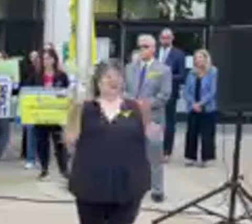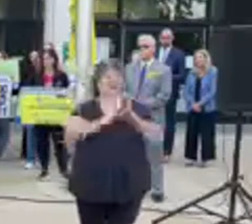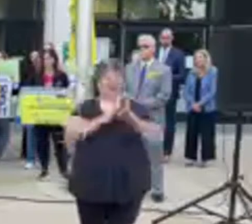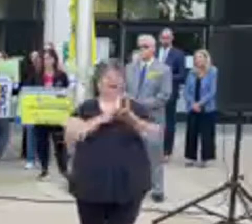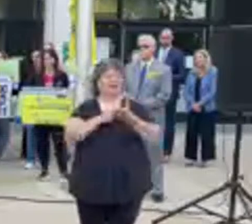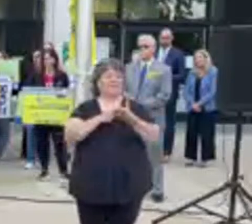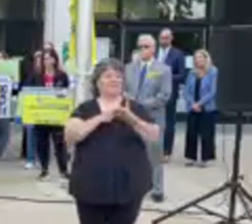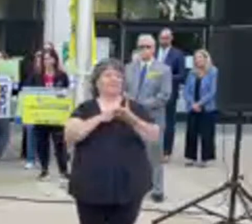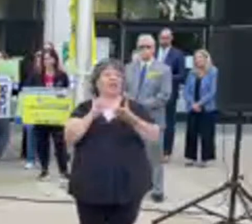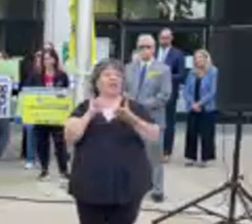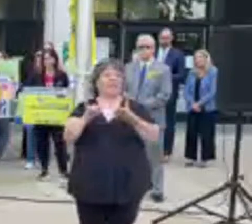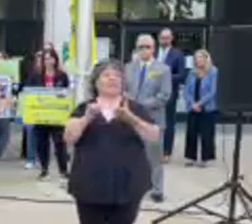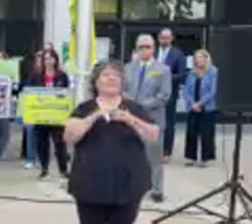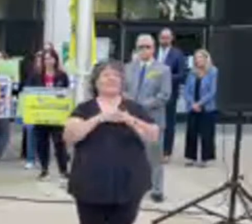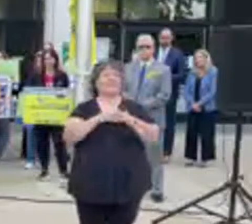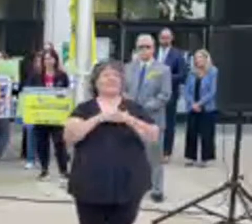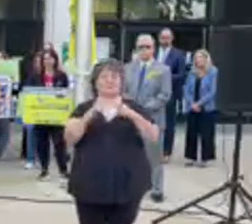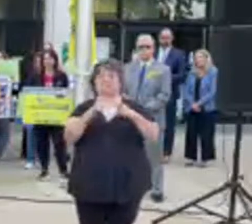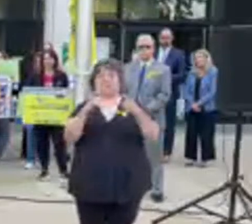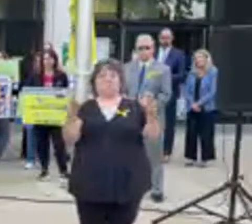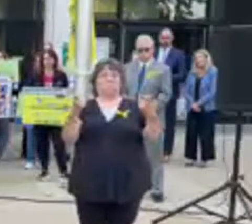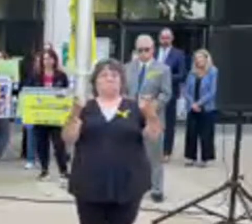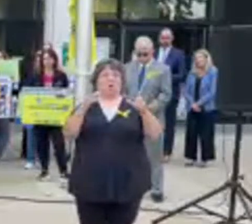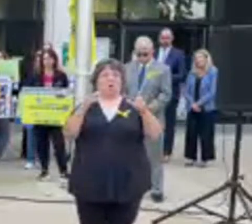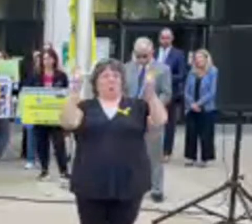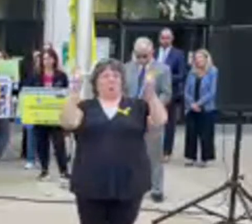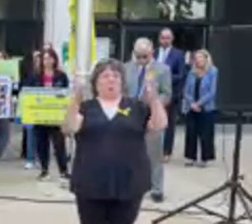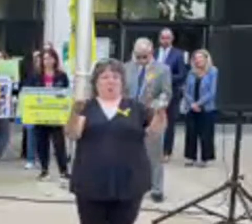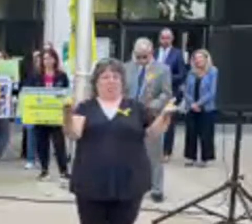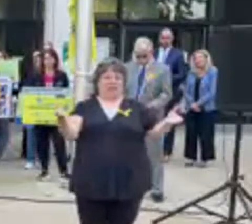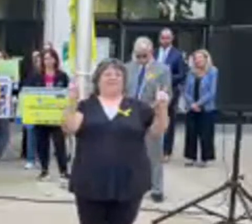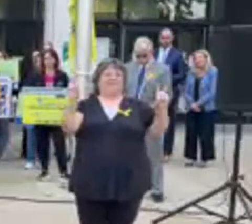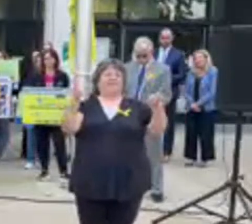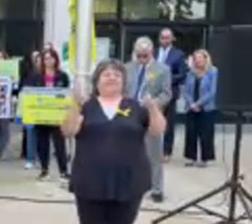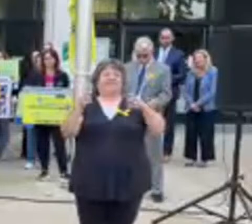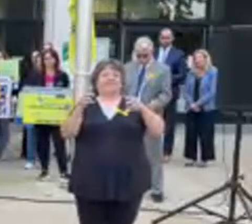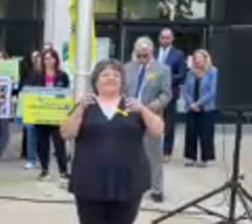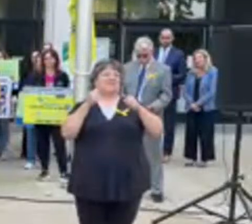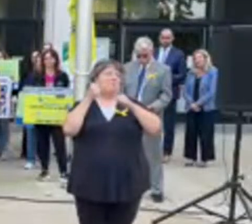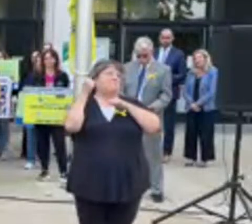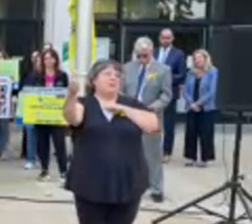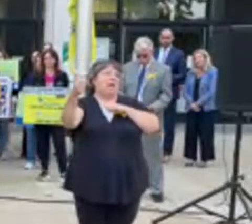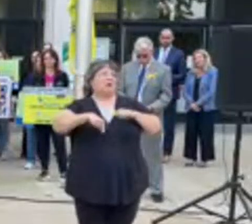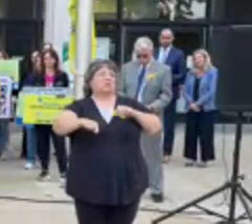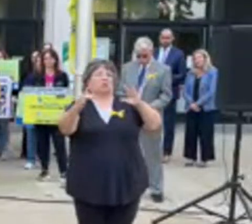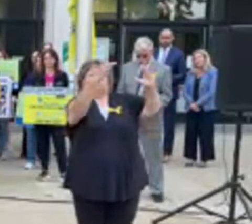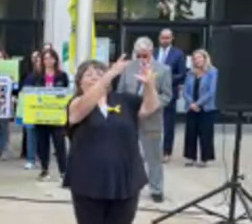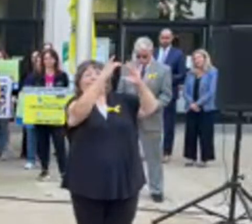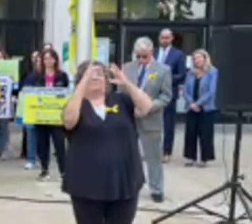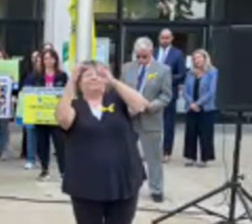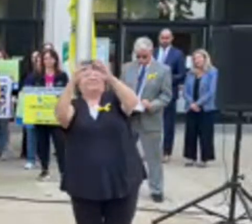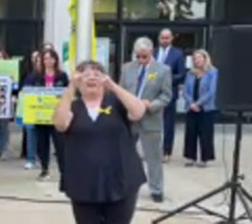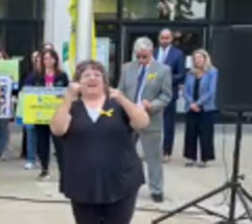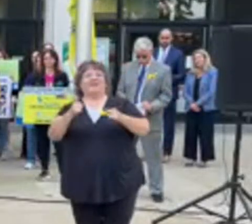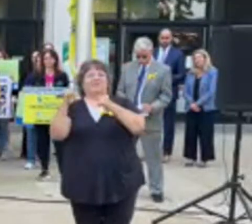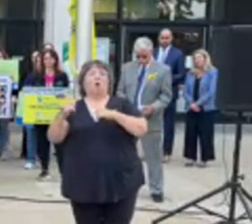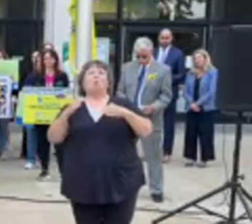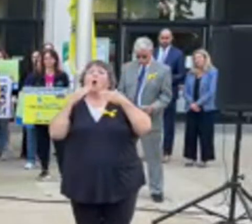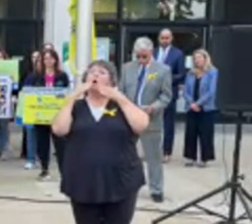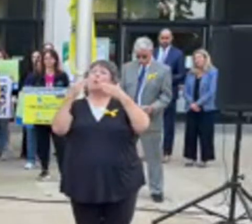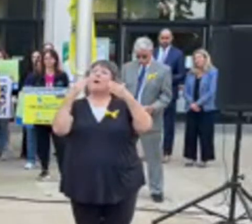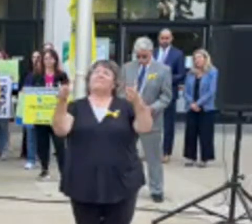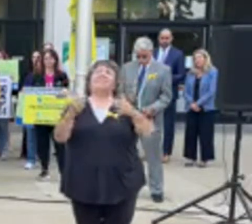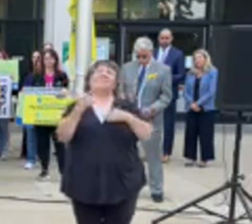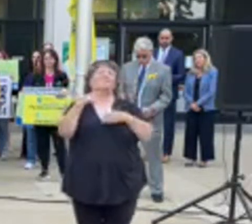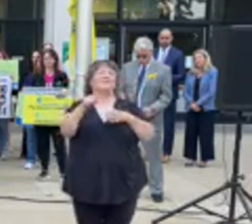of this bigger thing that kind of extends beyond us as individuals, and we're all very grateful